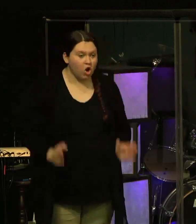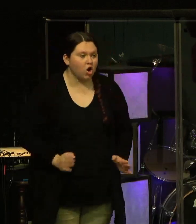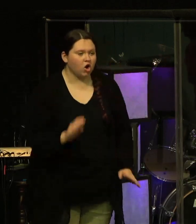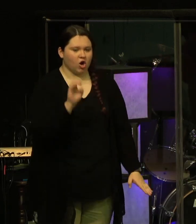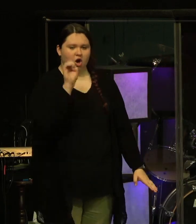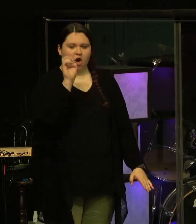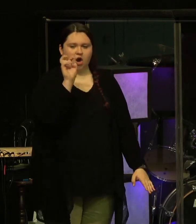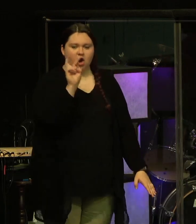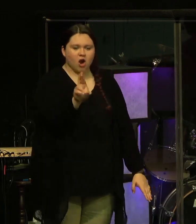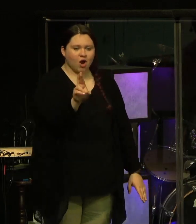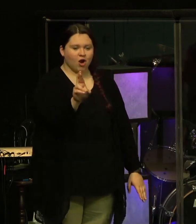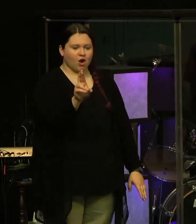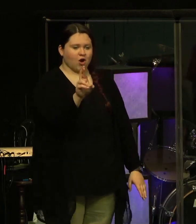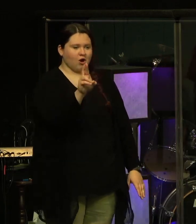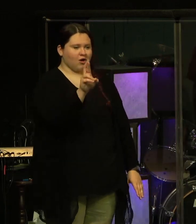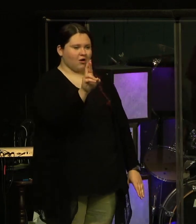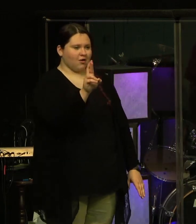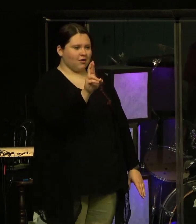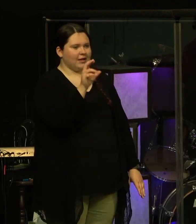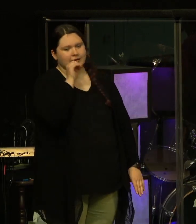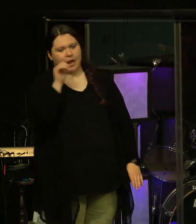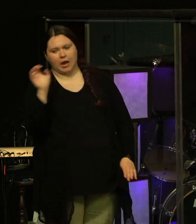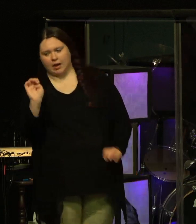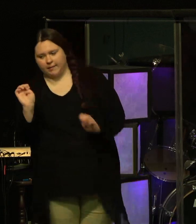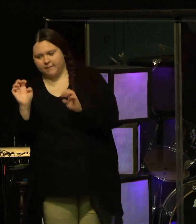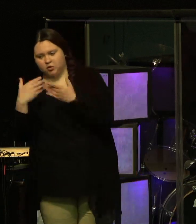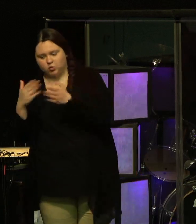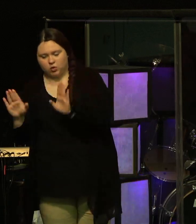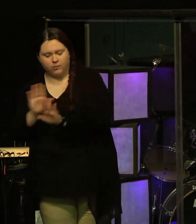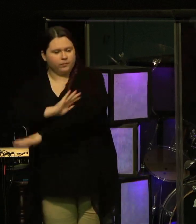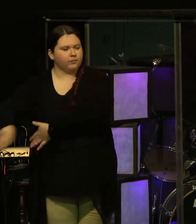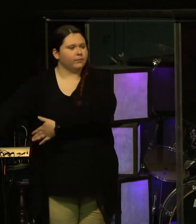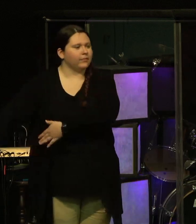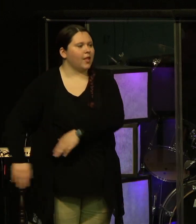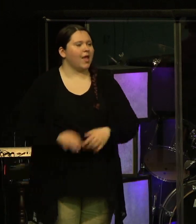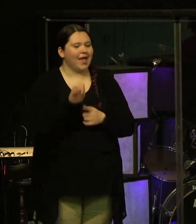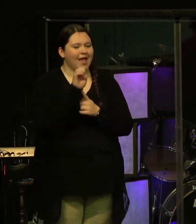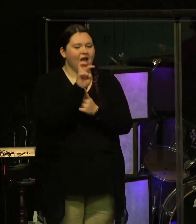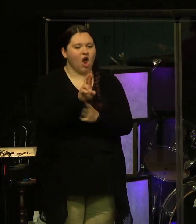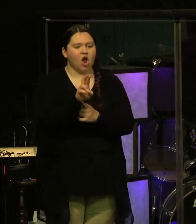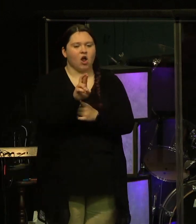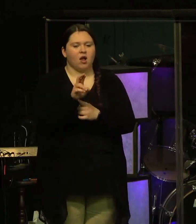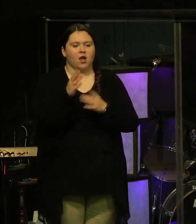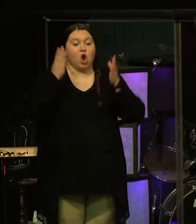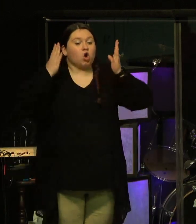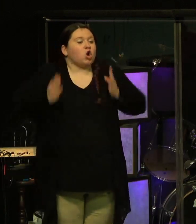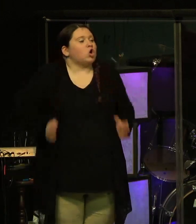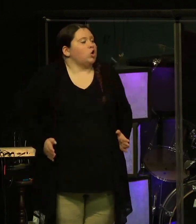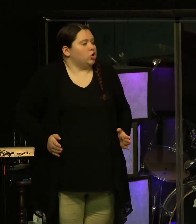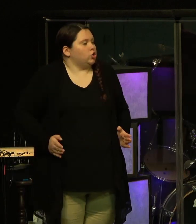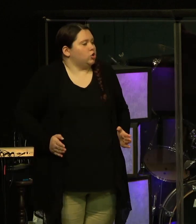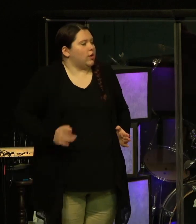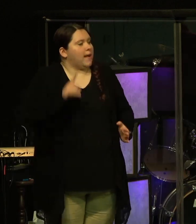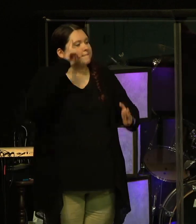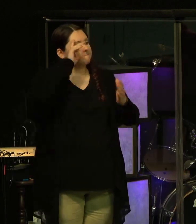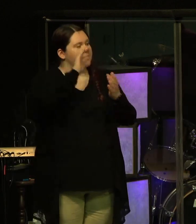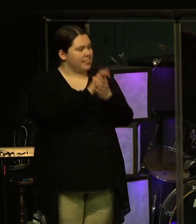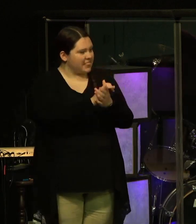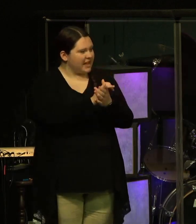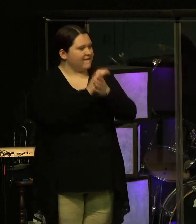E-R. That's not emergency room. Be a believer. It's